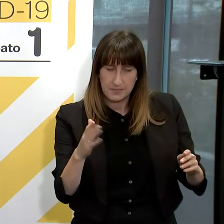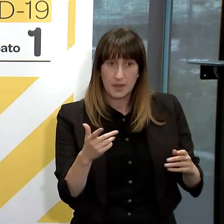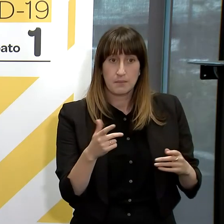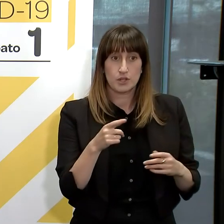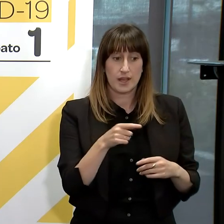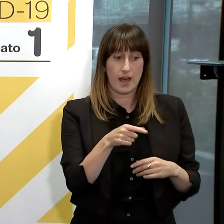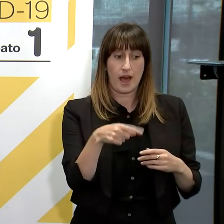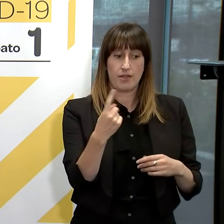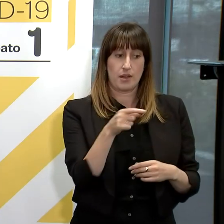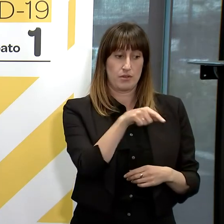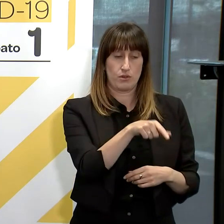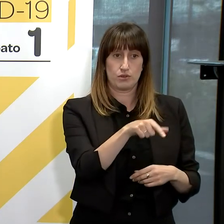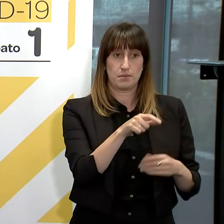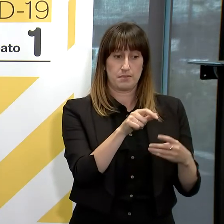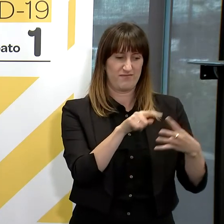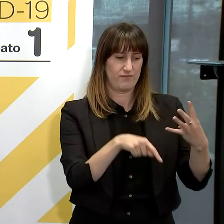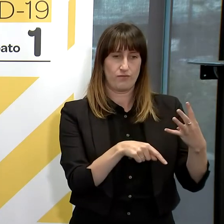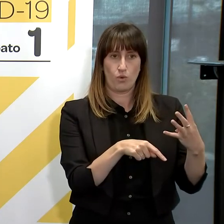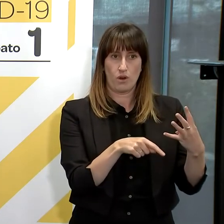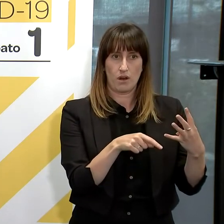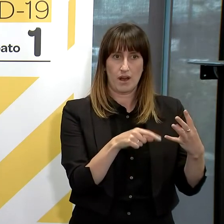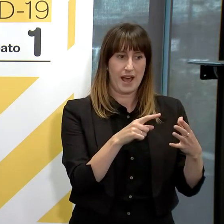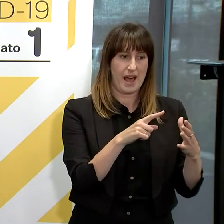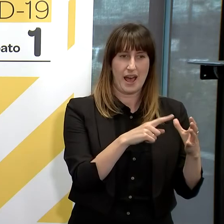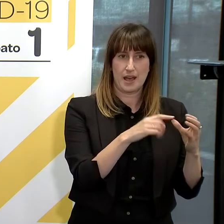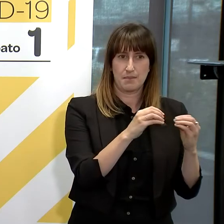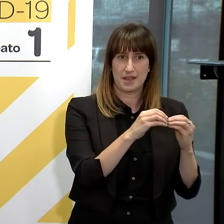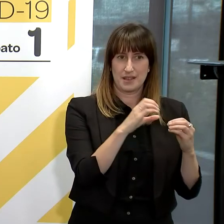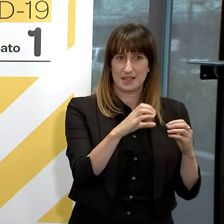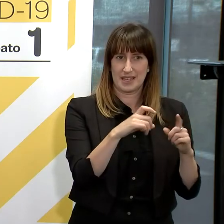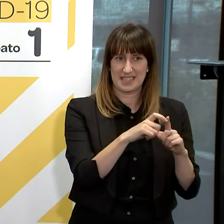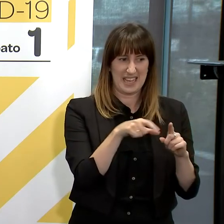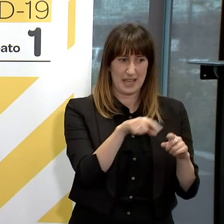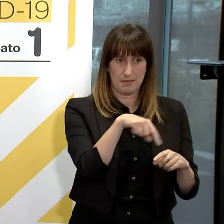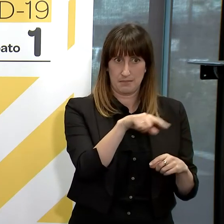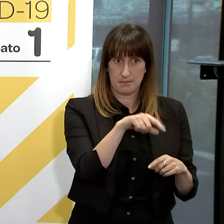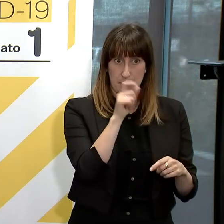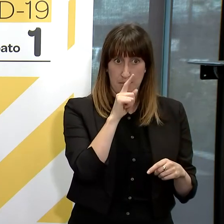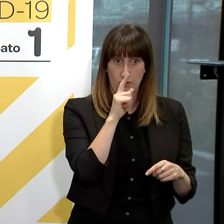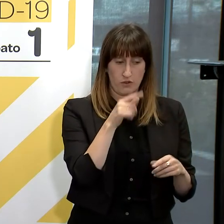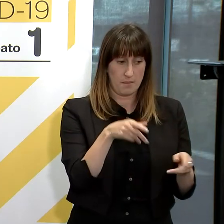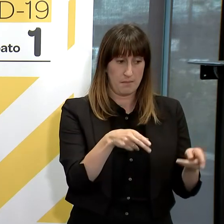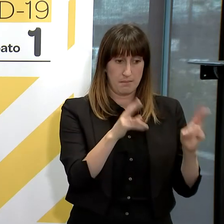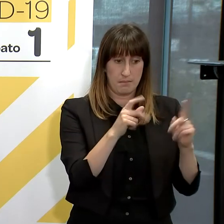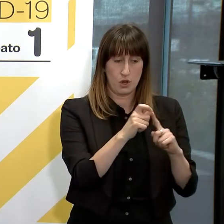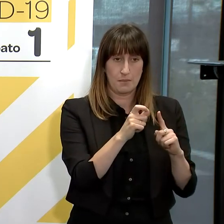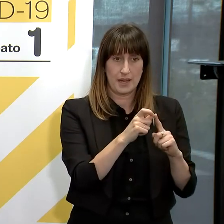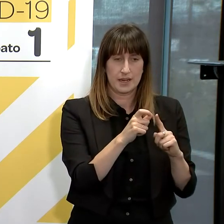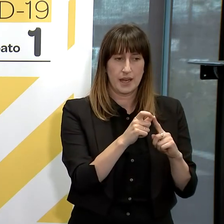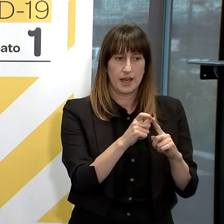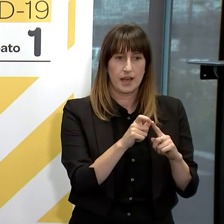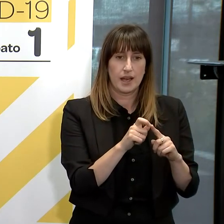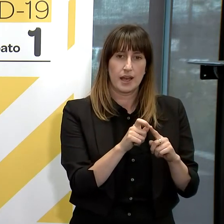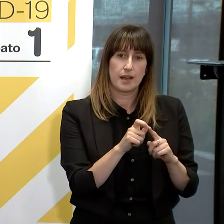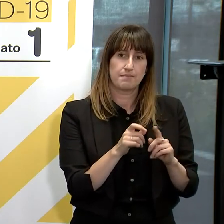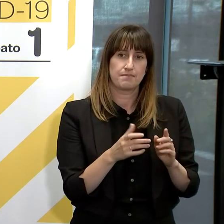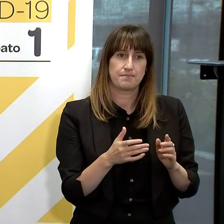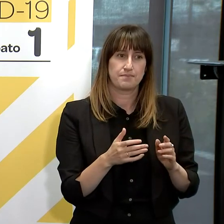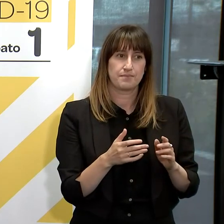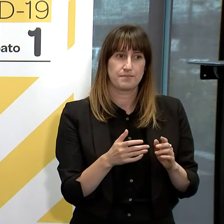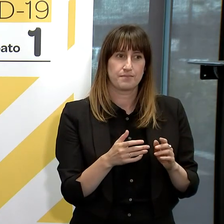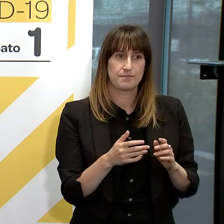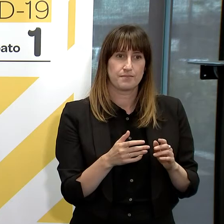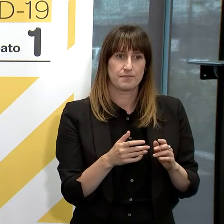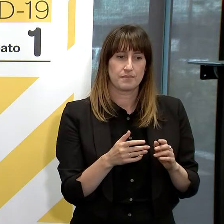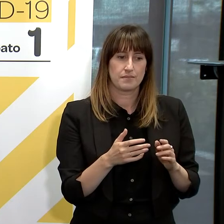in the Pullman is the cases were dispersed across the hotel, and it was more their